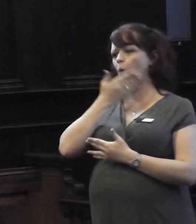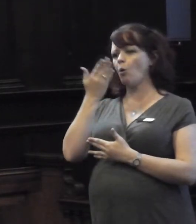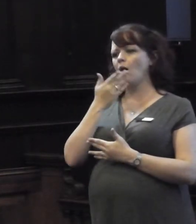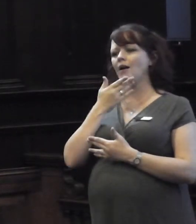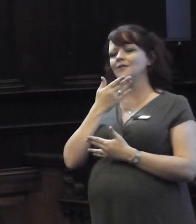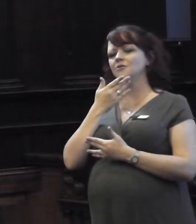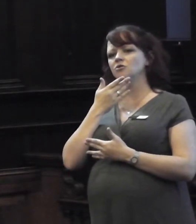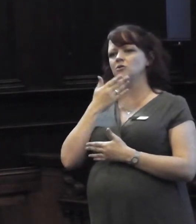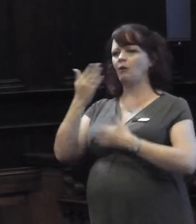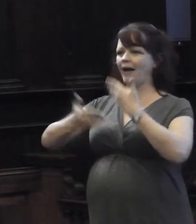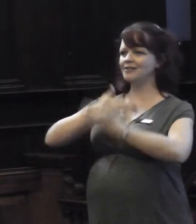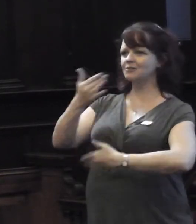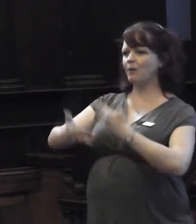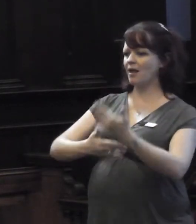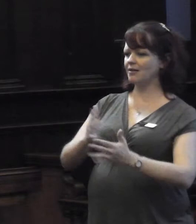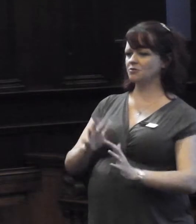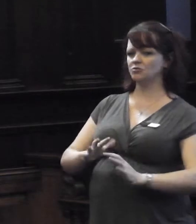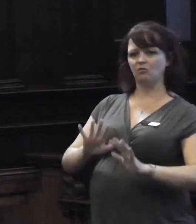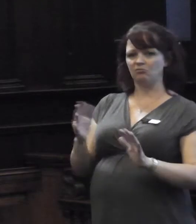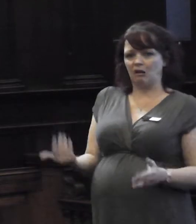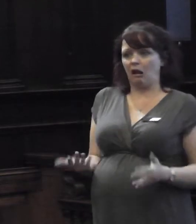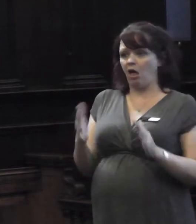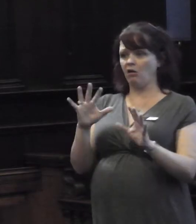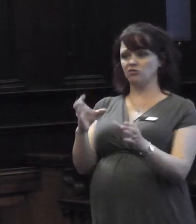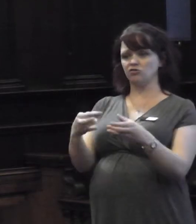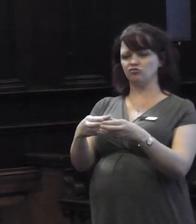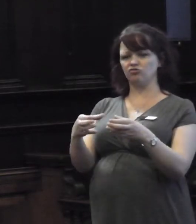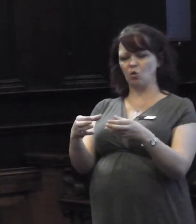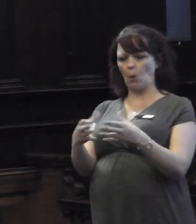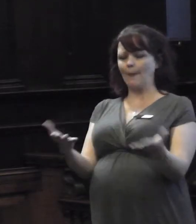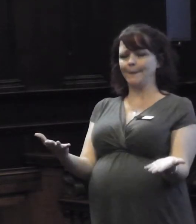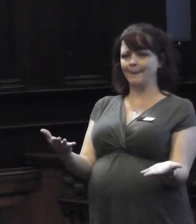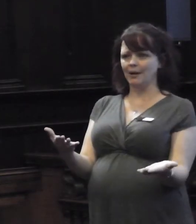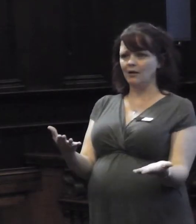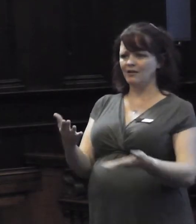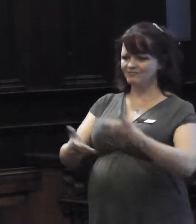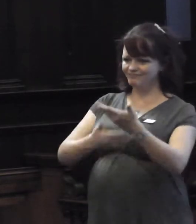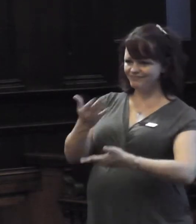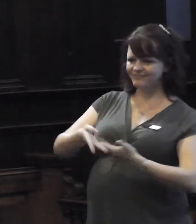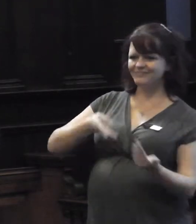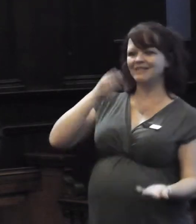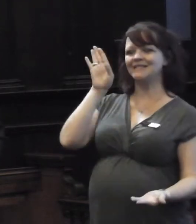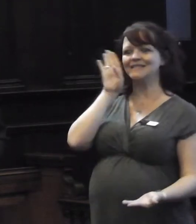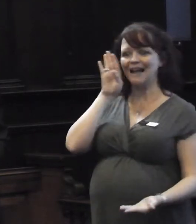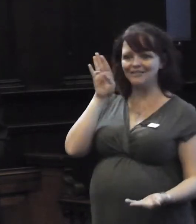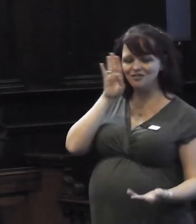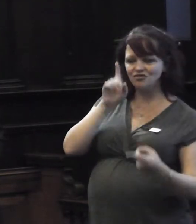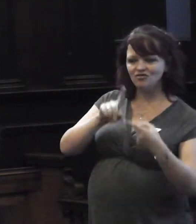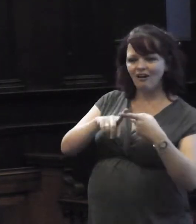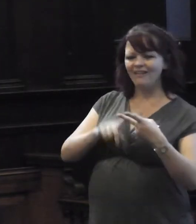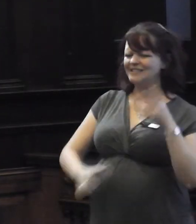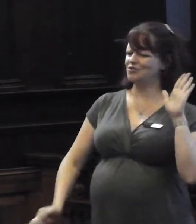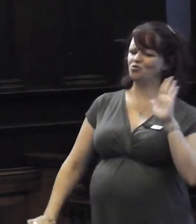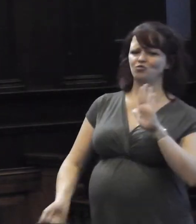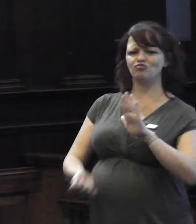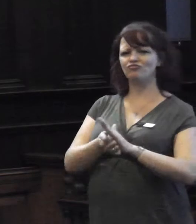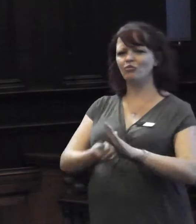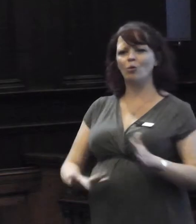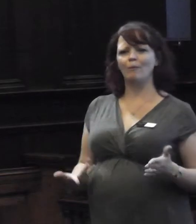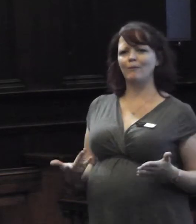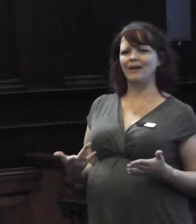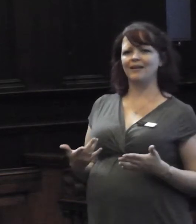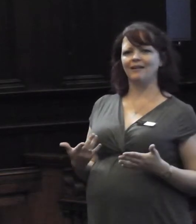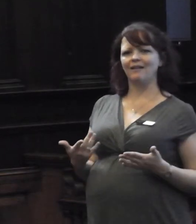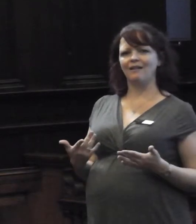dangers, to point out that there is nothing big or grand about being